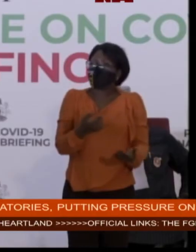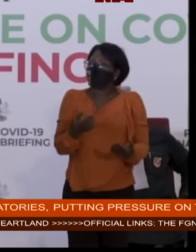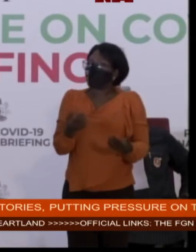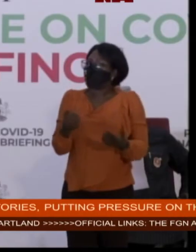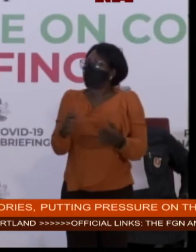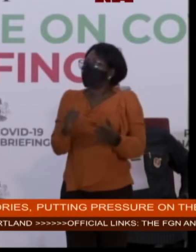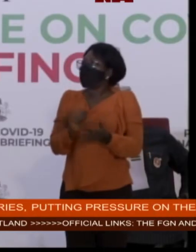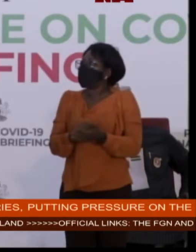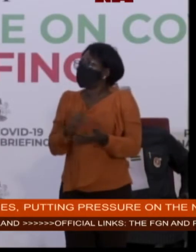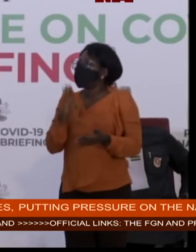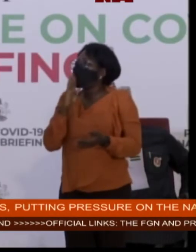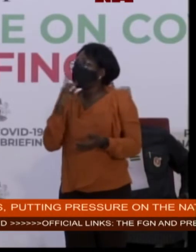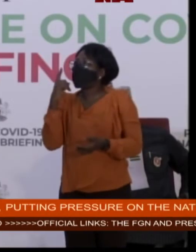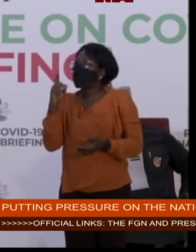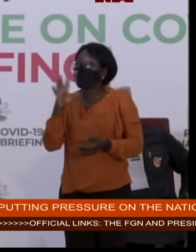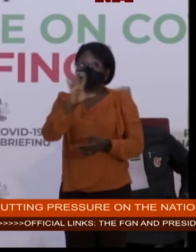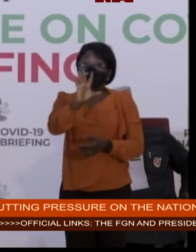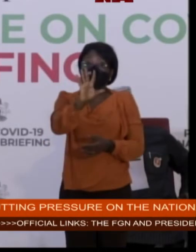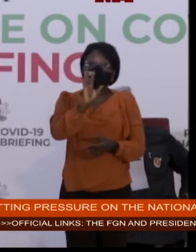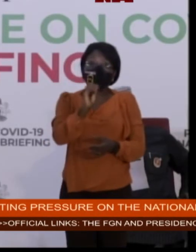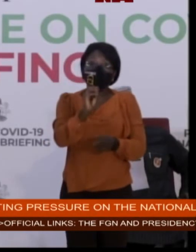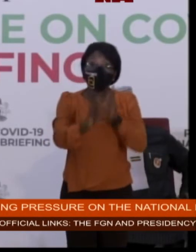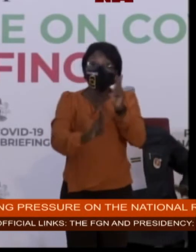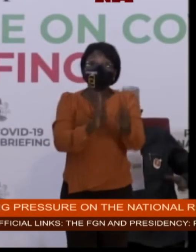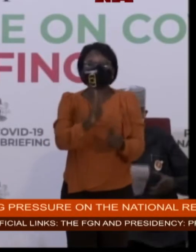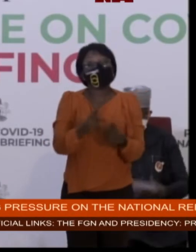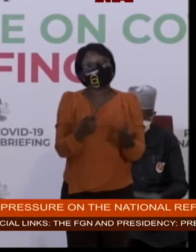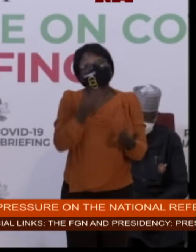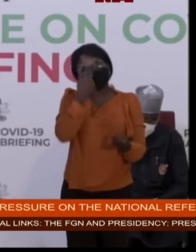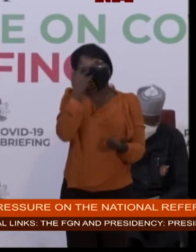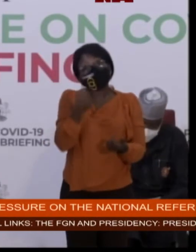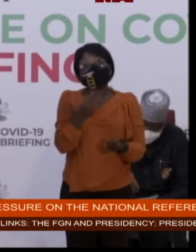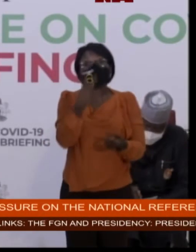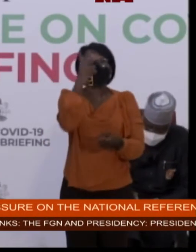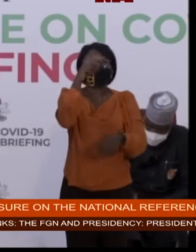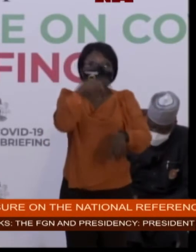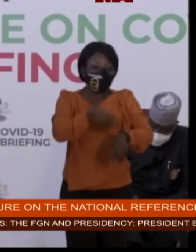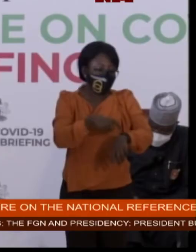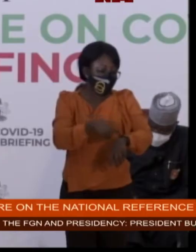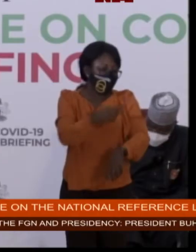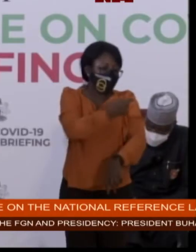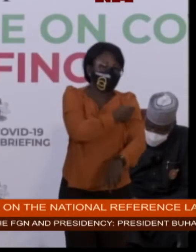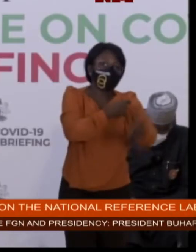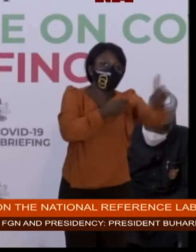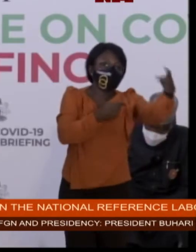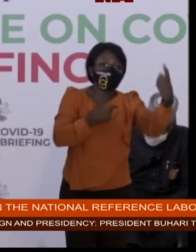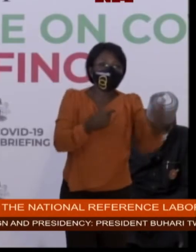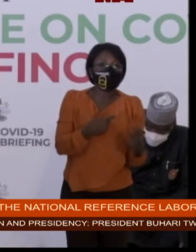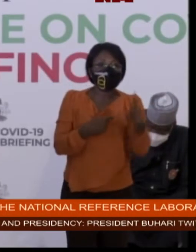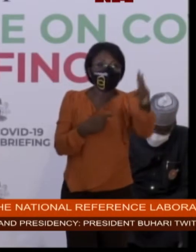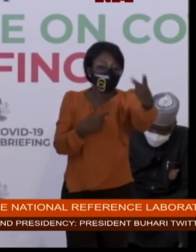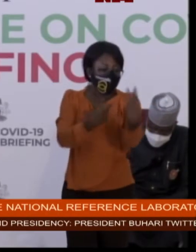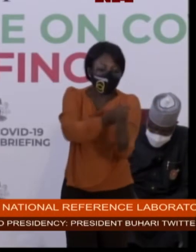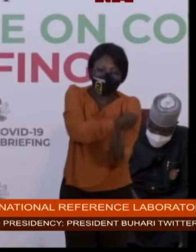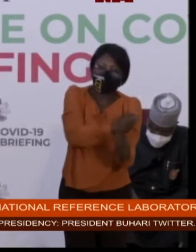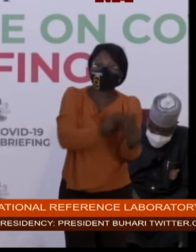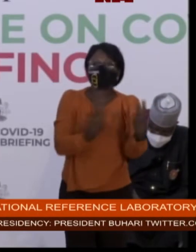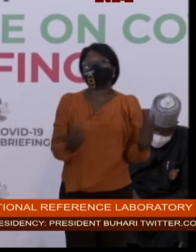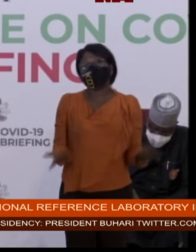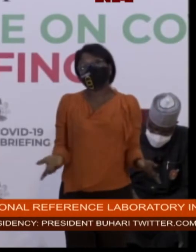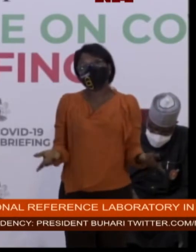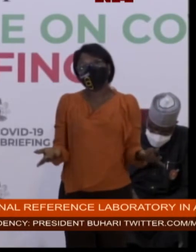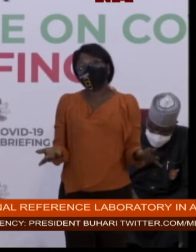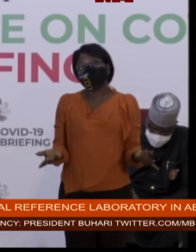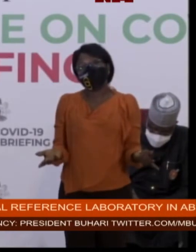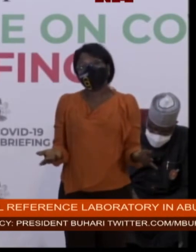right now, that would be for 50, because the vaccines will be administered twice at interval of